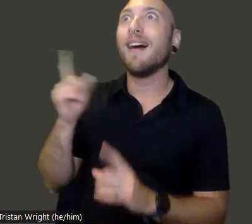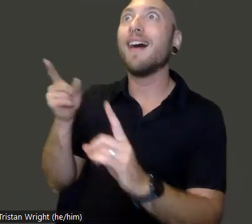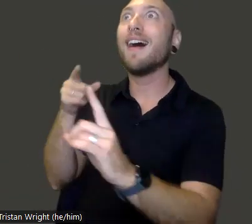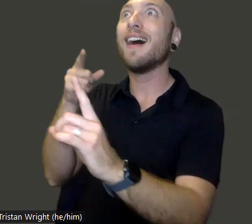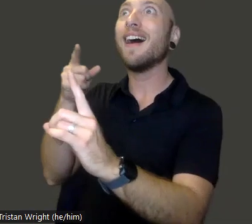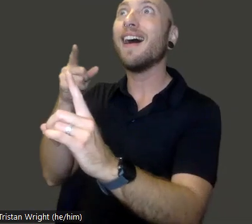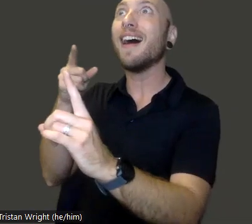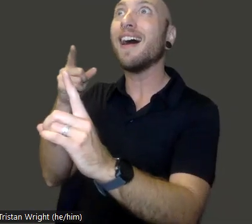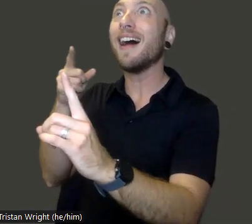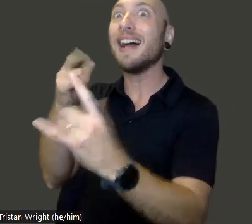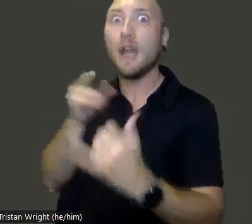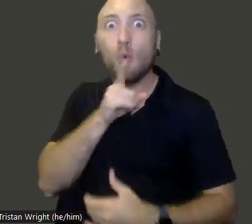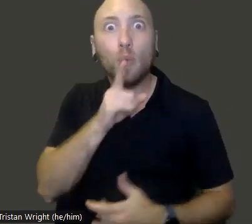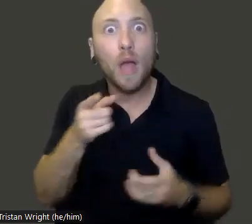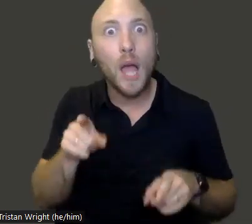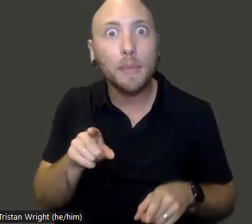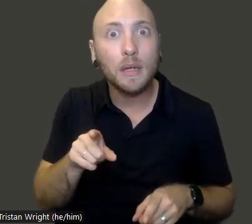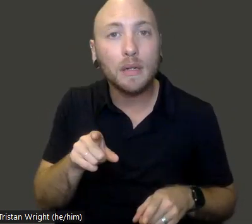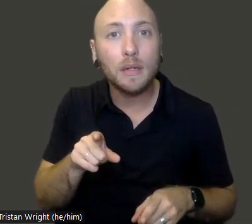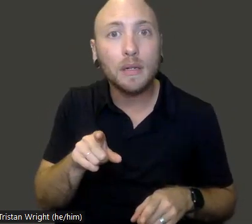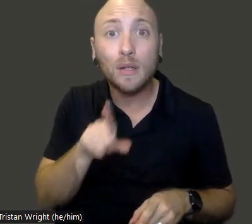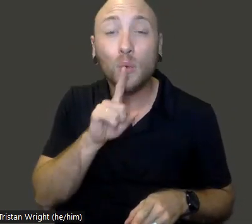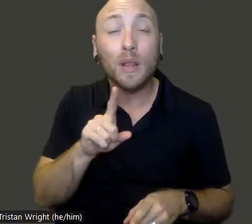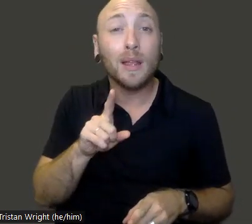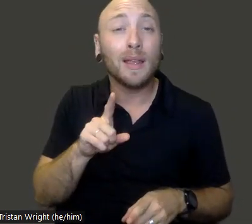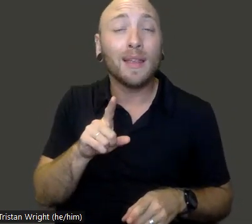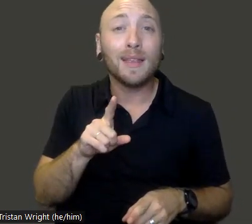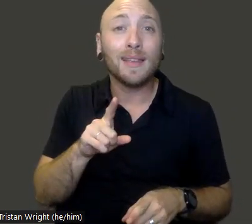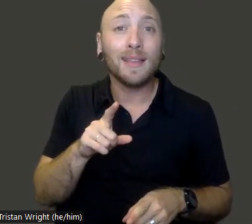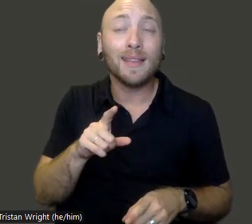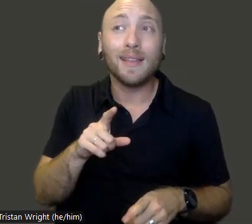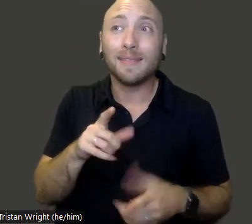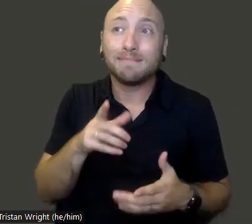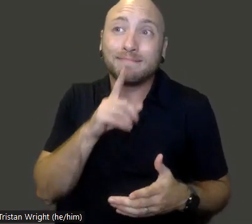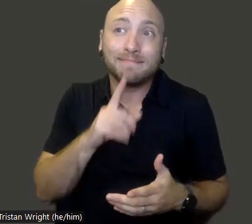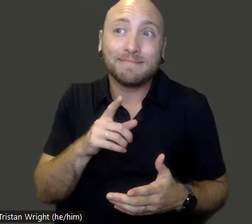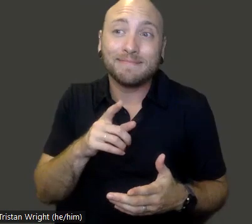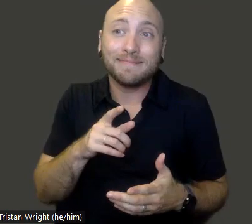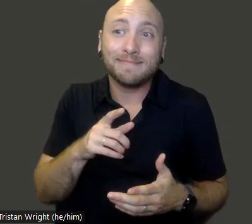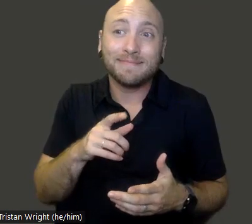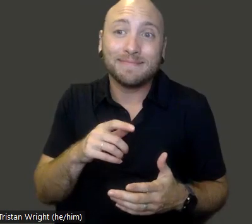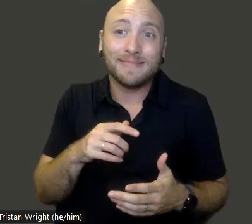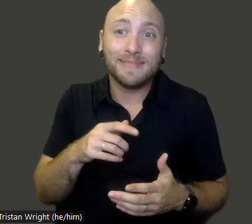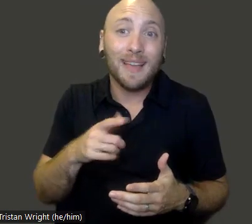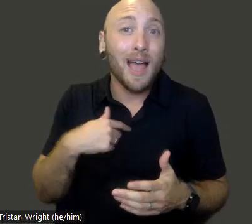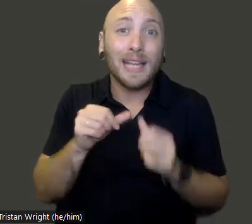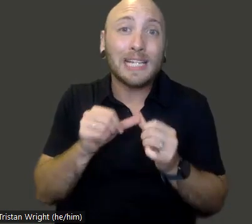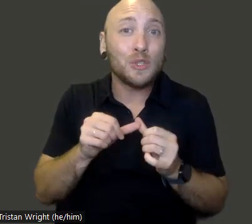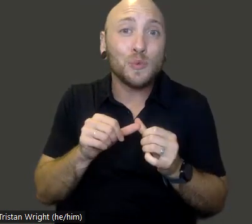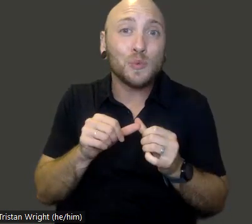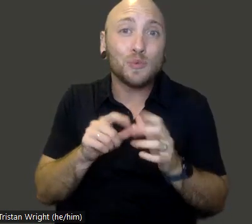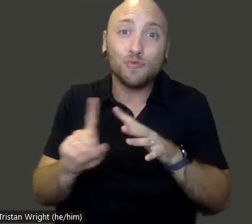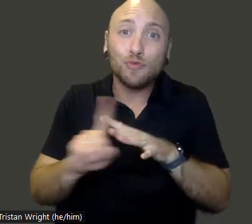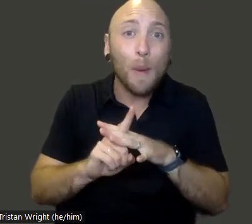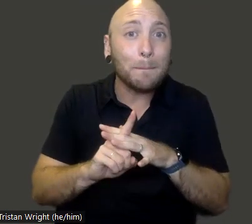and that's all because I just kept showing up, right? I kept showing up, and I kept doing the work, and I asked for help,